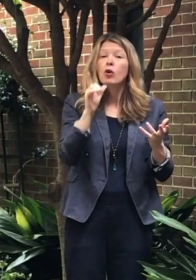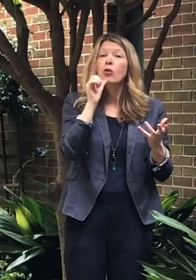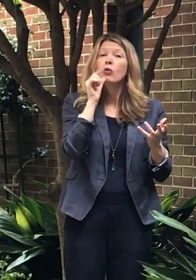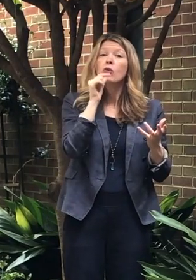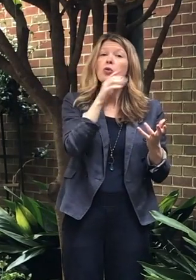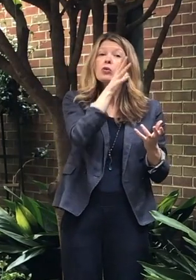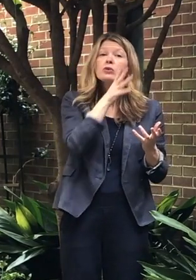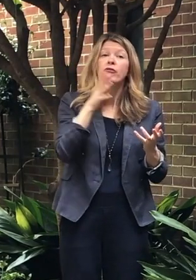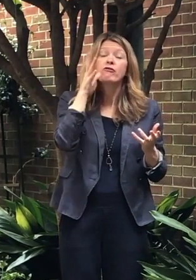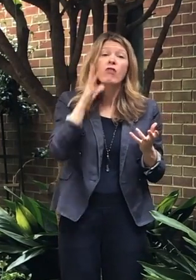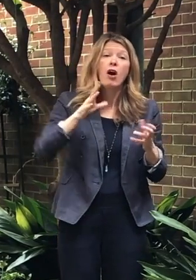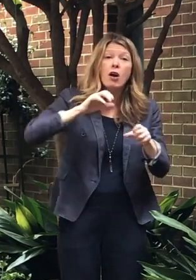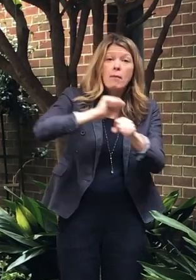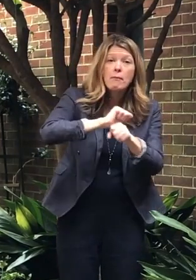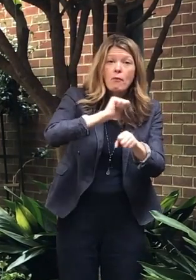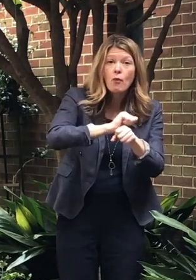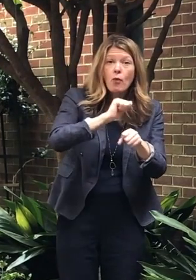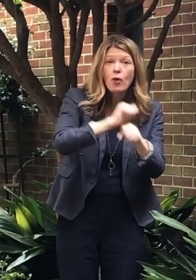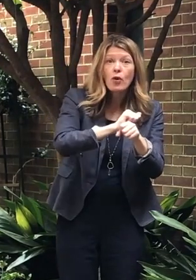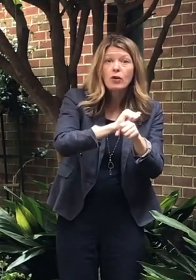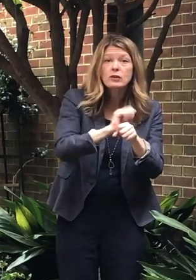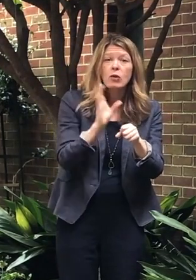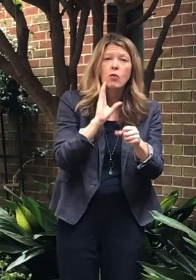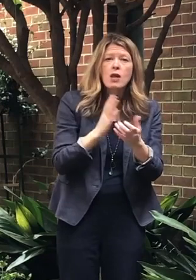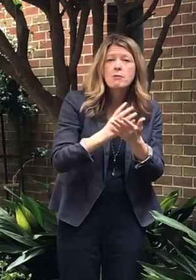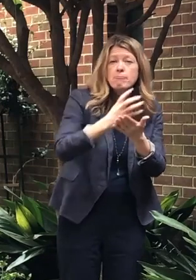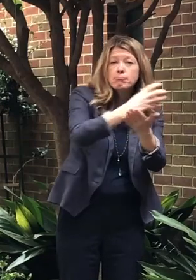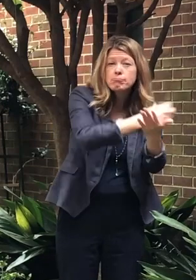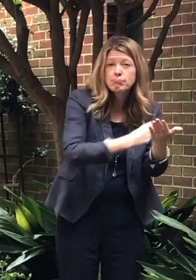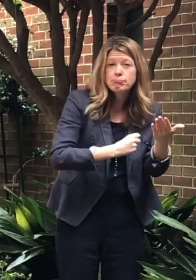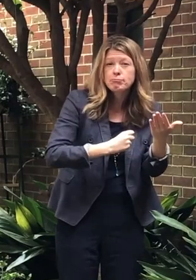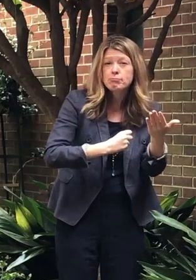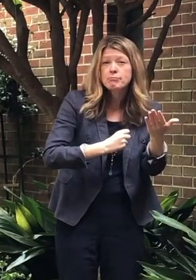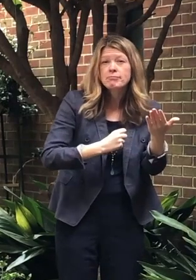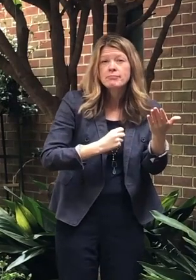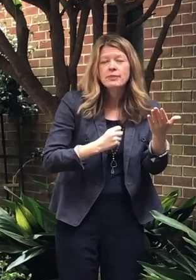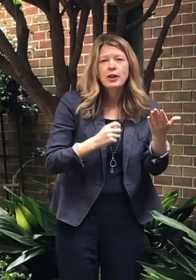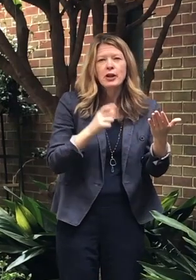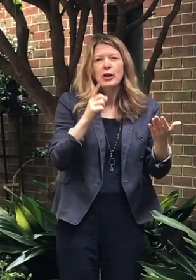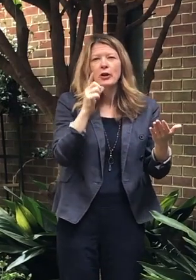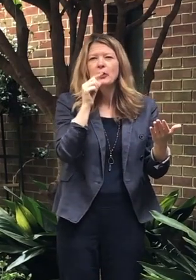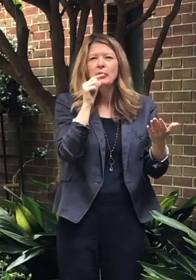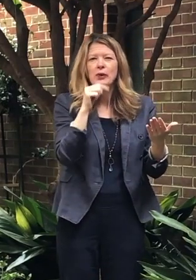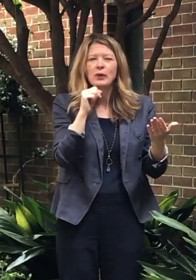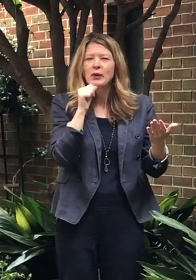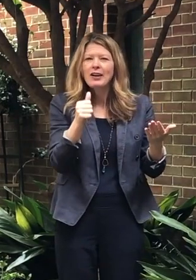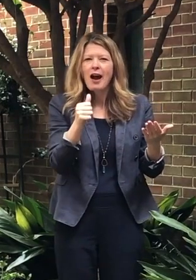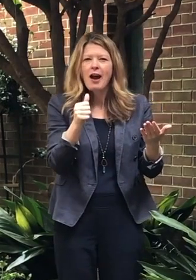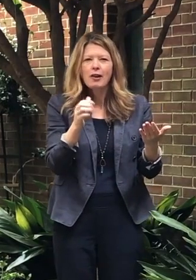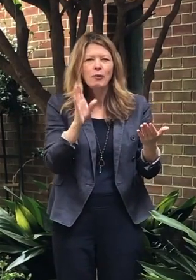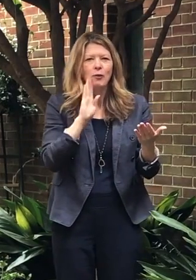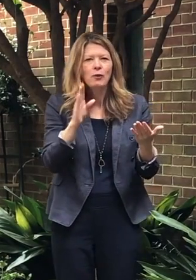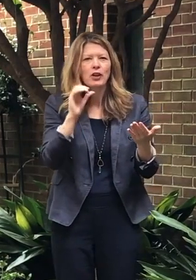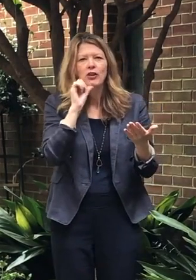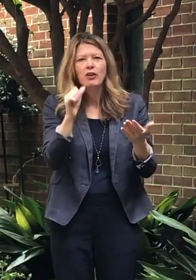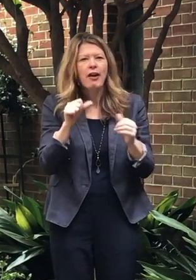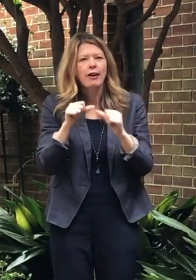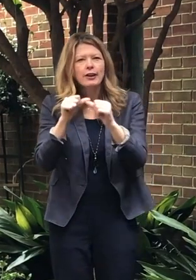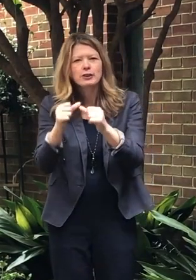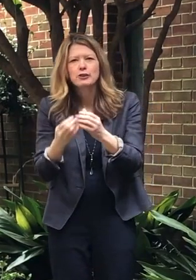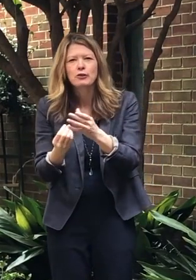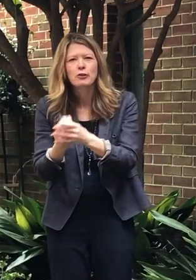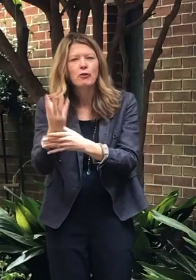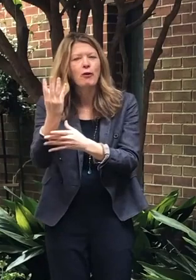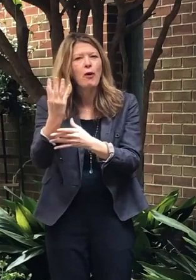those who go by say not so much as, "The Lord prosper you. We wish you well in the name of